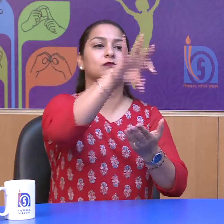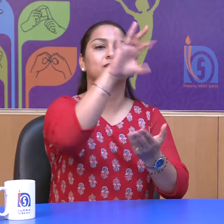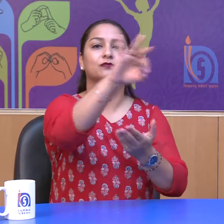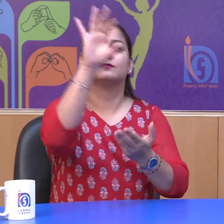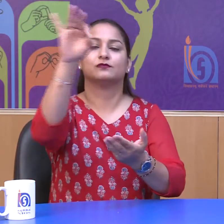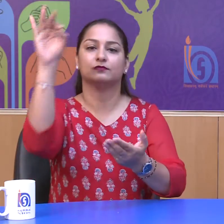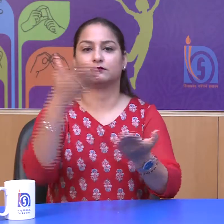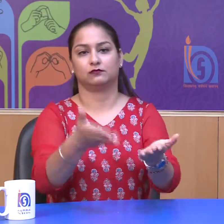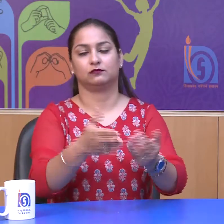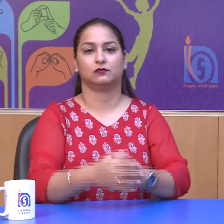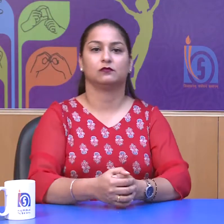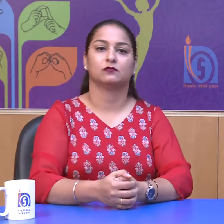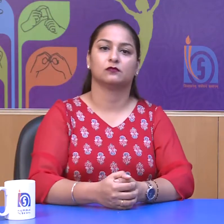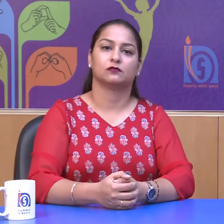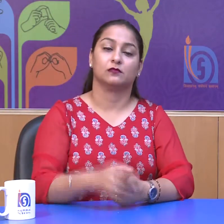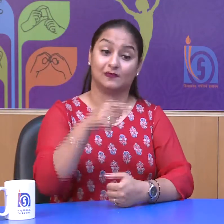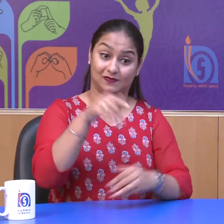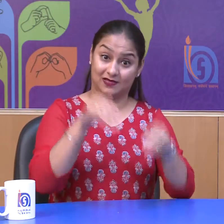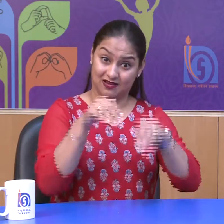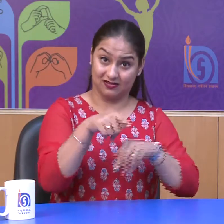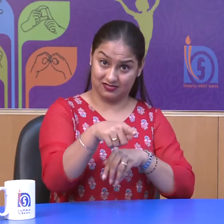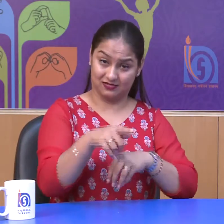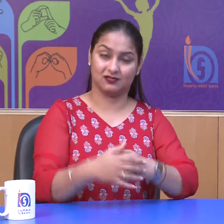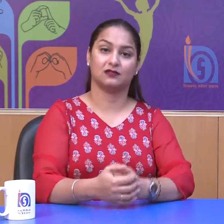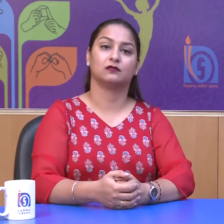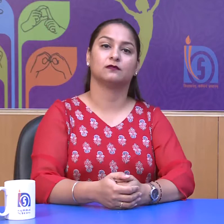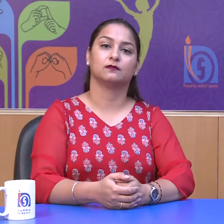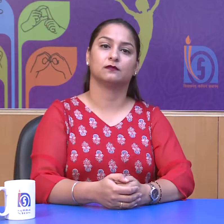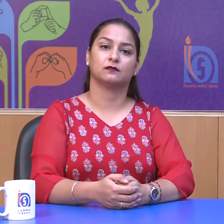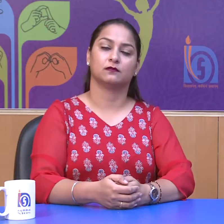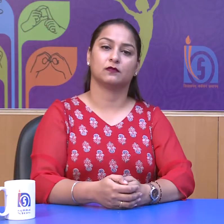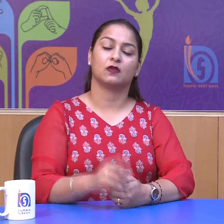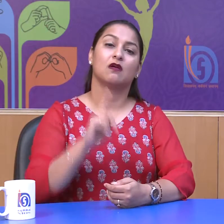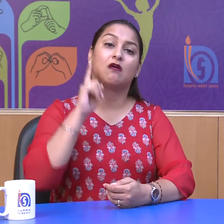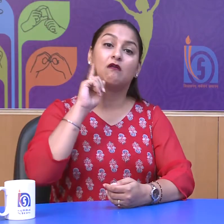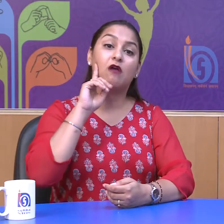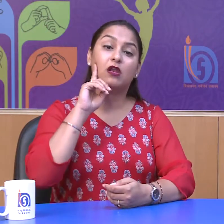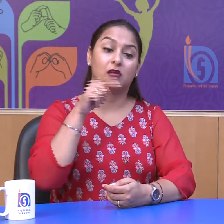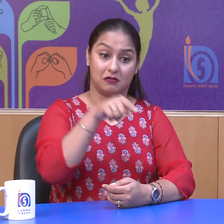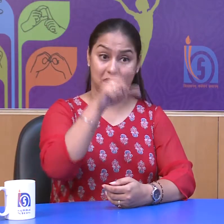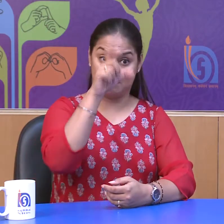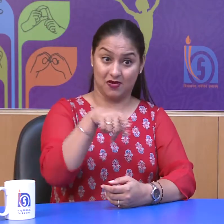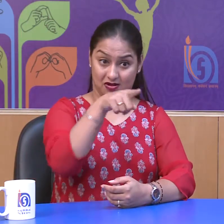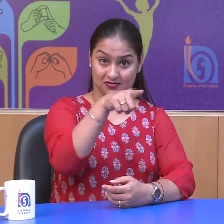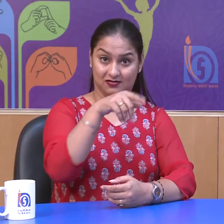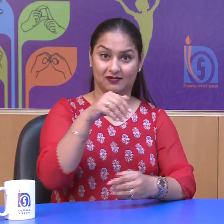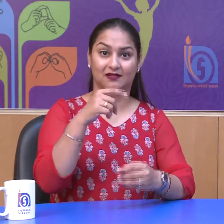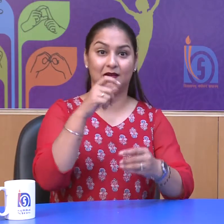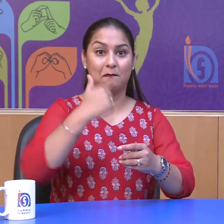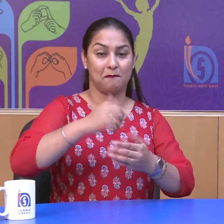These elections can also be held when the election of a particular member